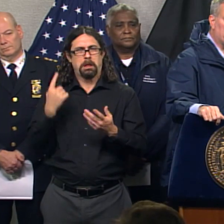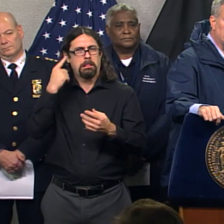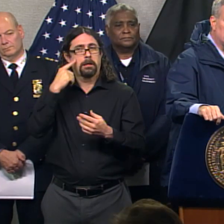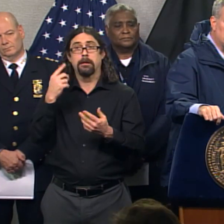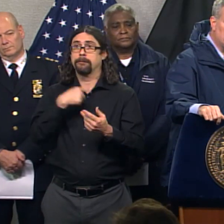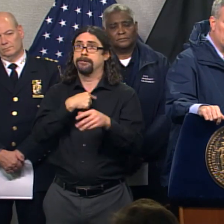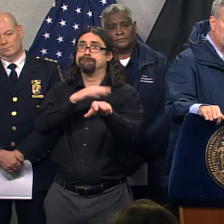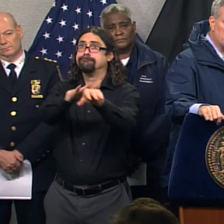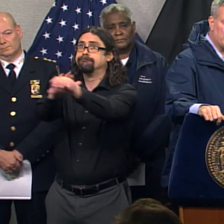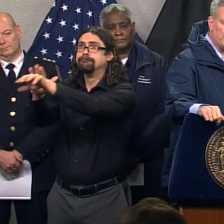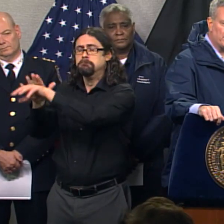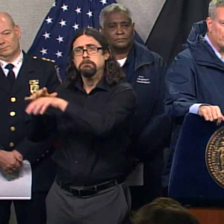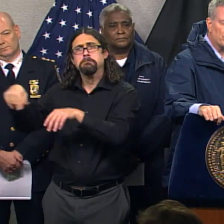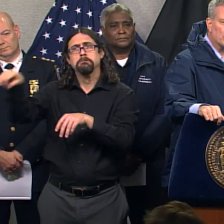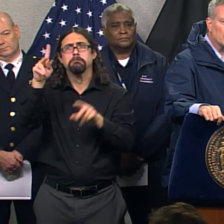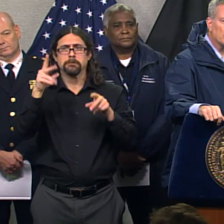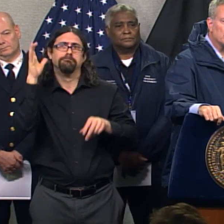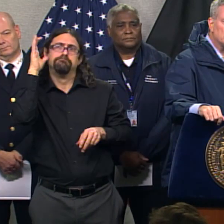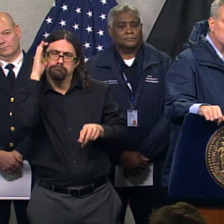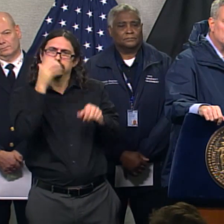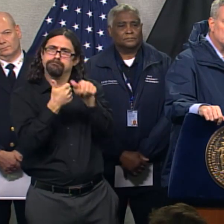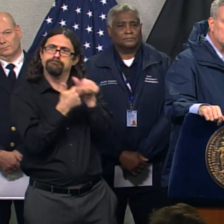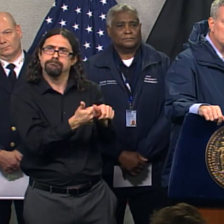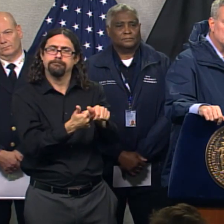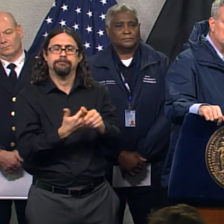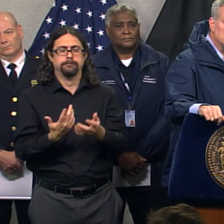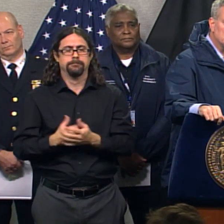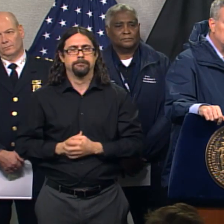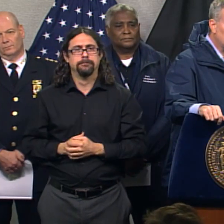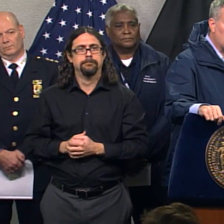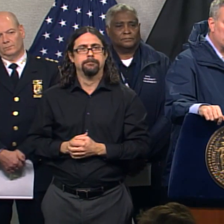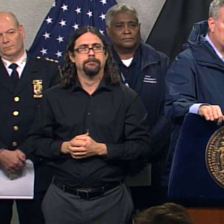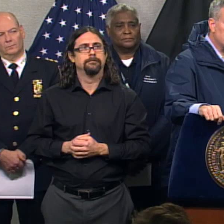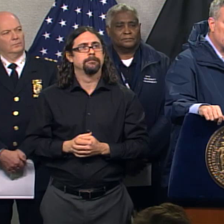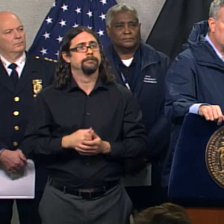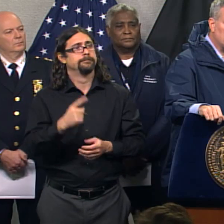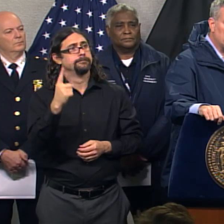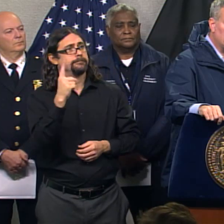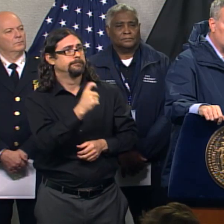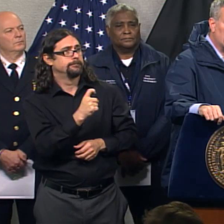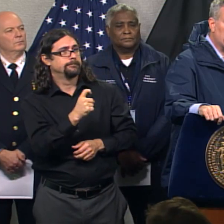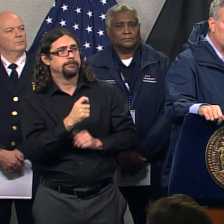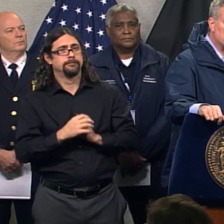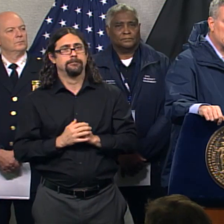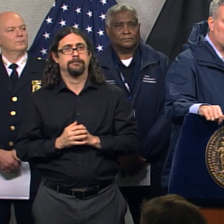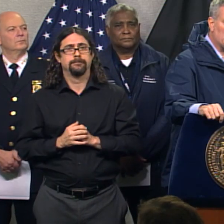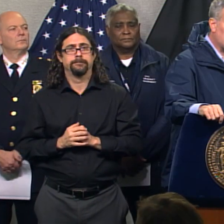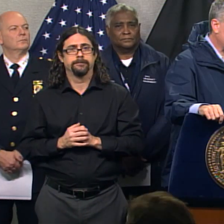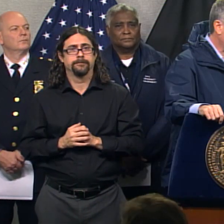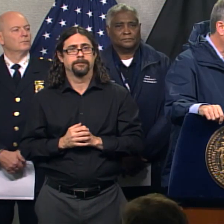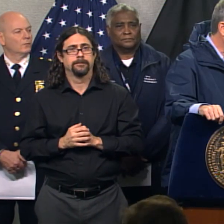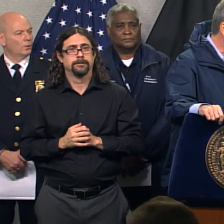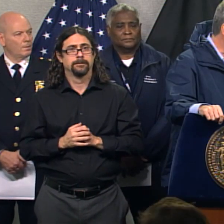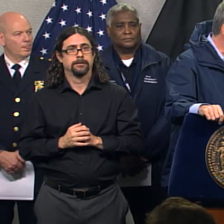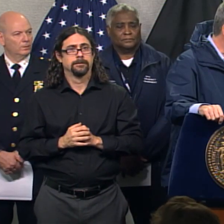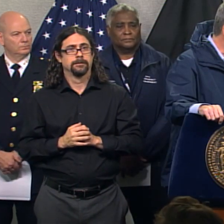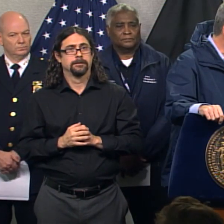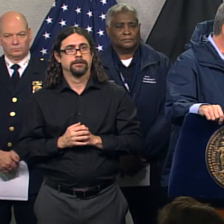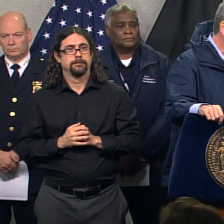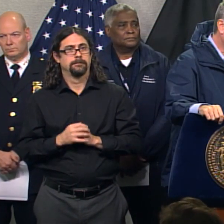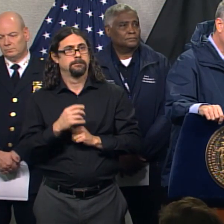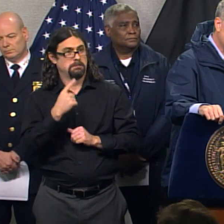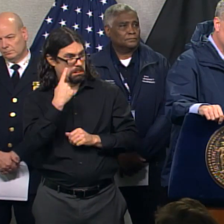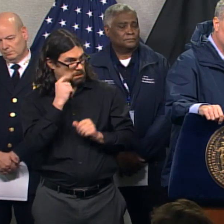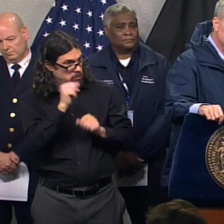yeah. 2 radio and TV. But do you think that you could have done a better job? No, of I'm getting- content. You know, we're getting the message out with a lot of forums. I know the